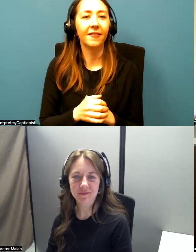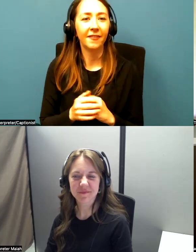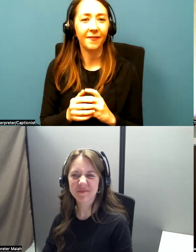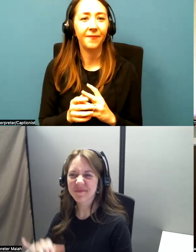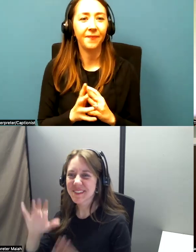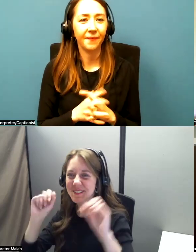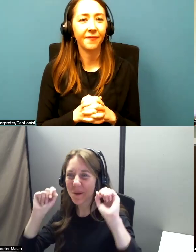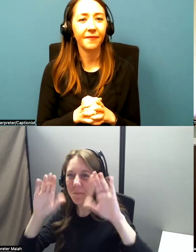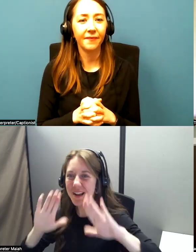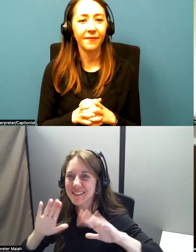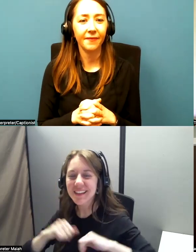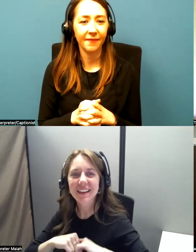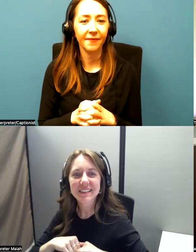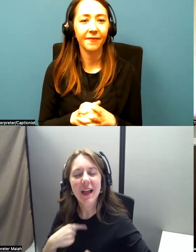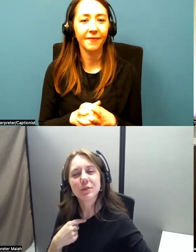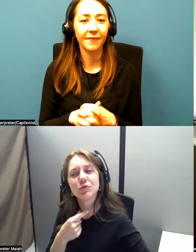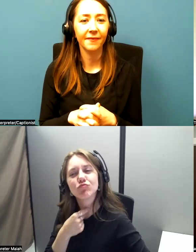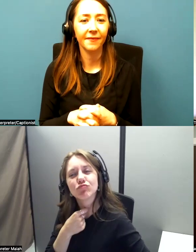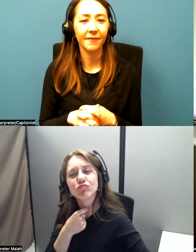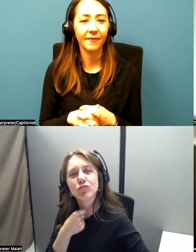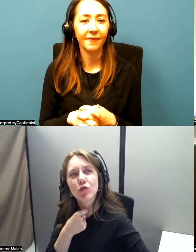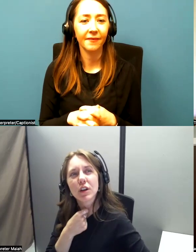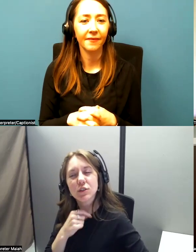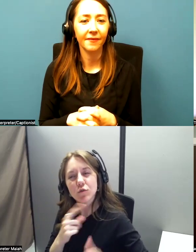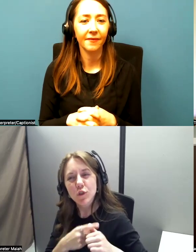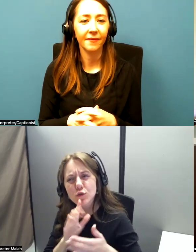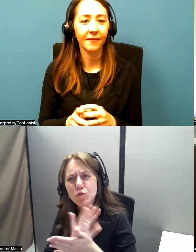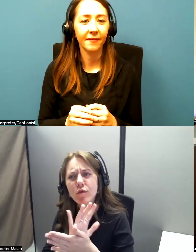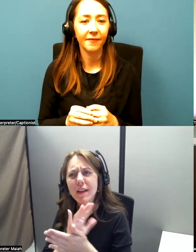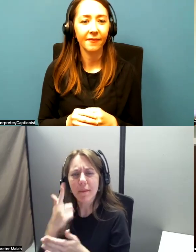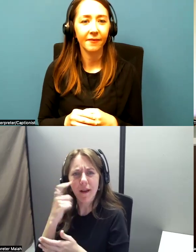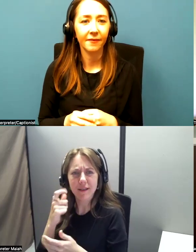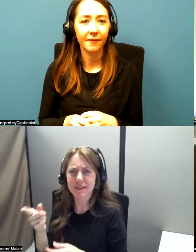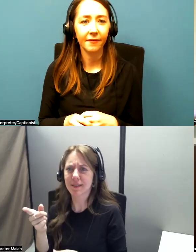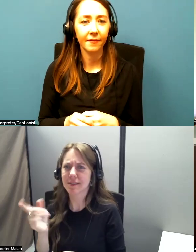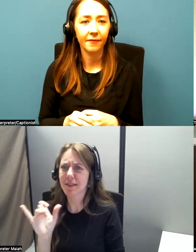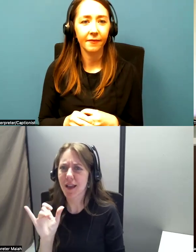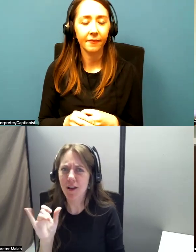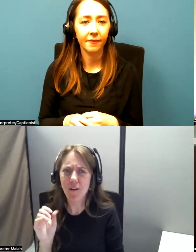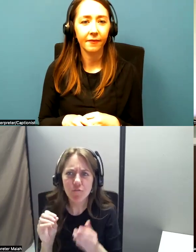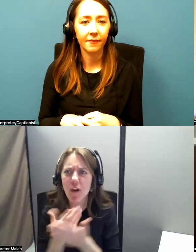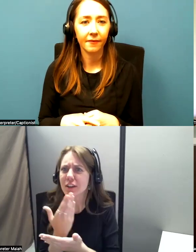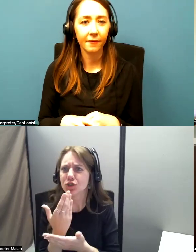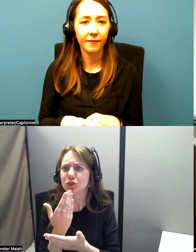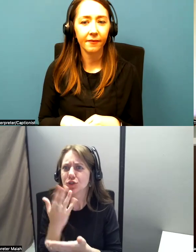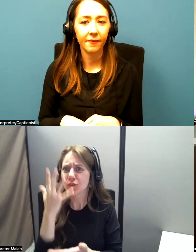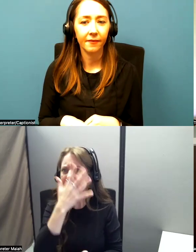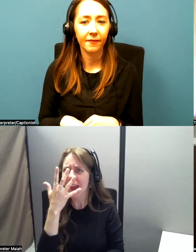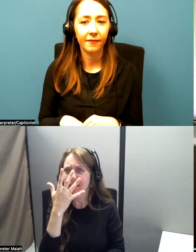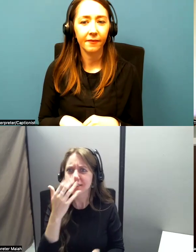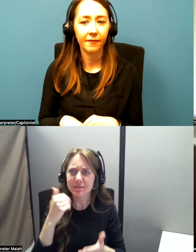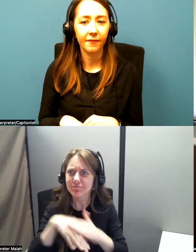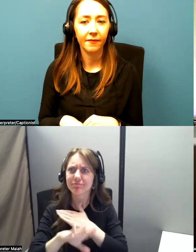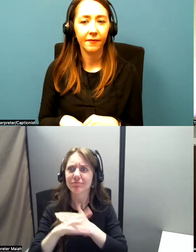I was running out of that. I wanted the first movie because it's like a branch based into Hallmark. And I thought,